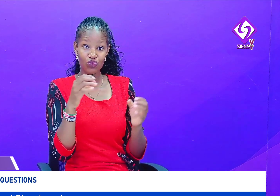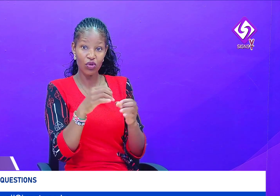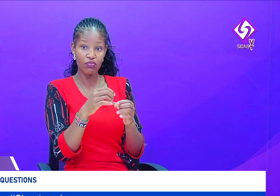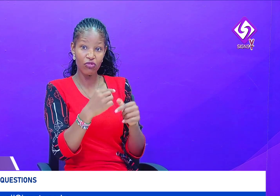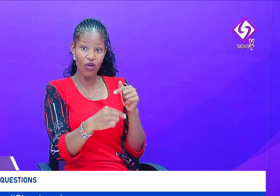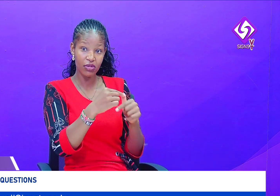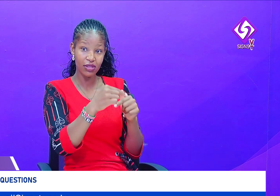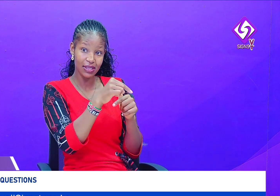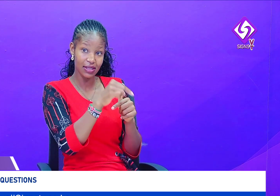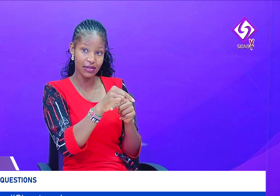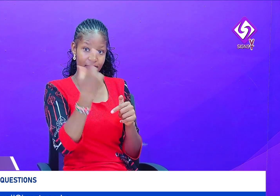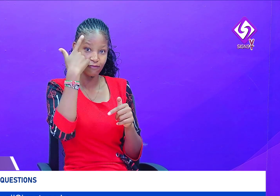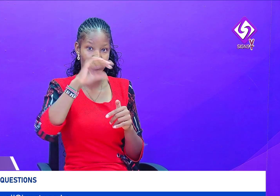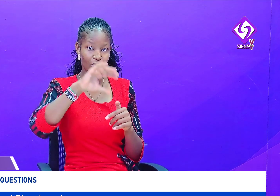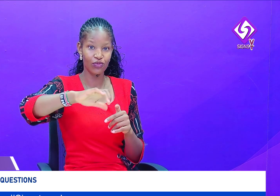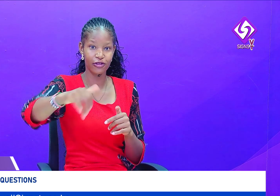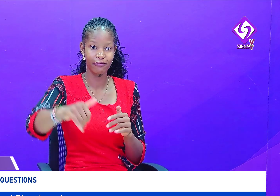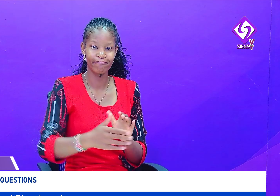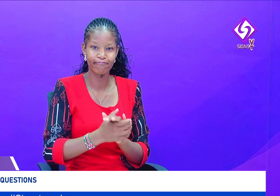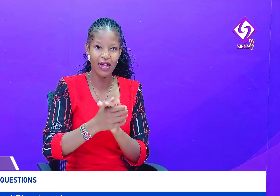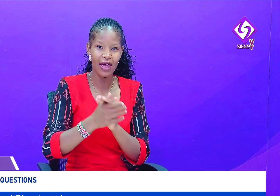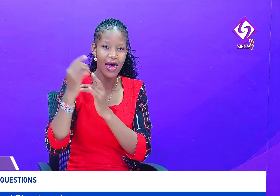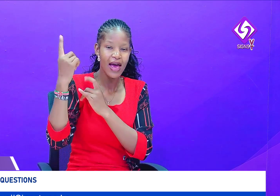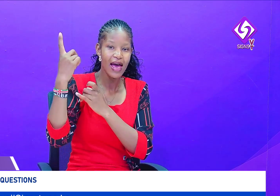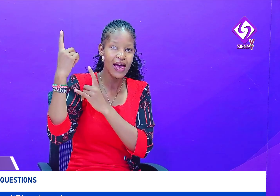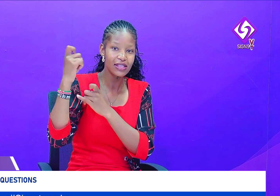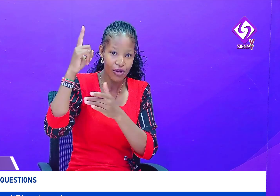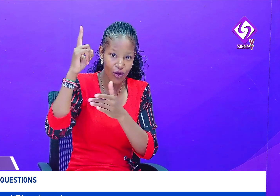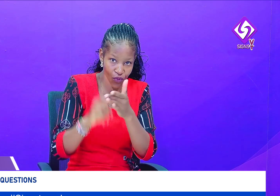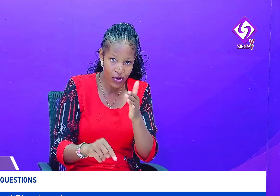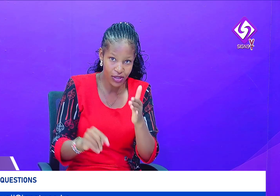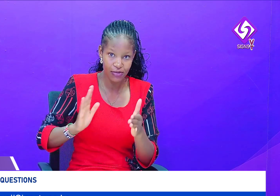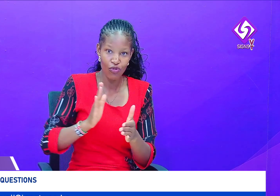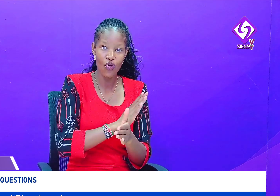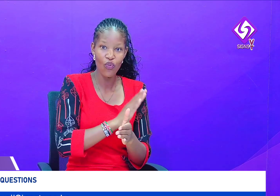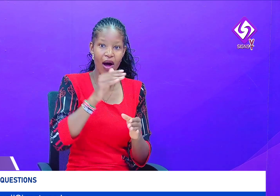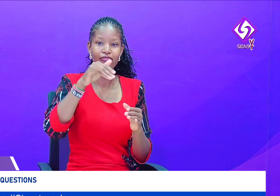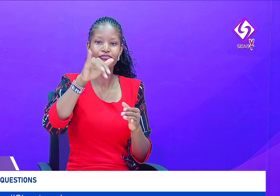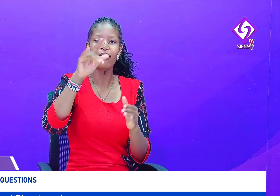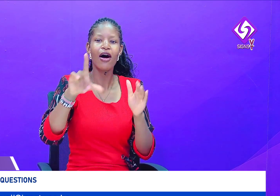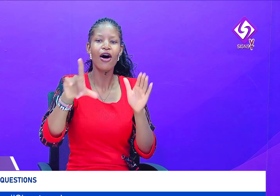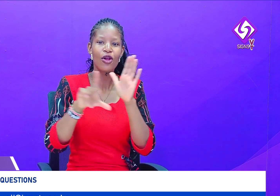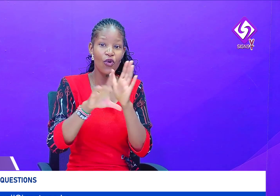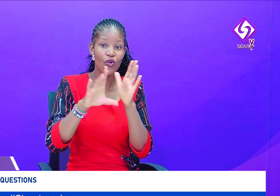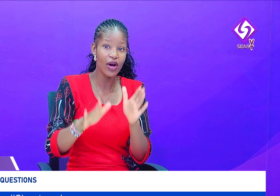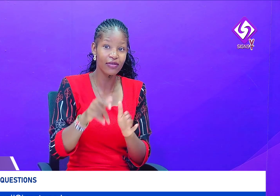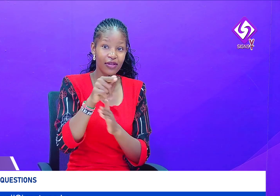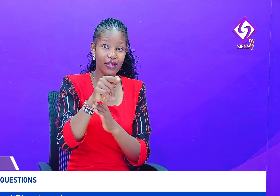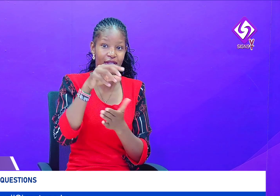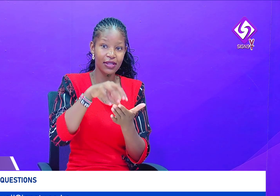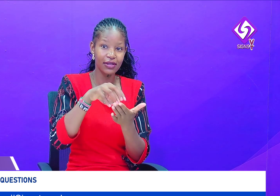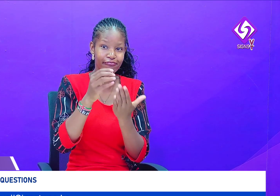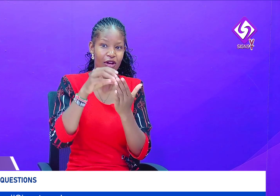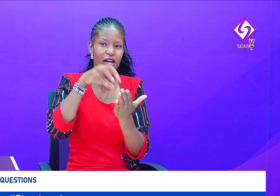County Public Accounts Committee established the county executive breached the law, costing the residents of